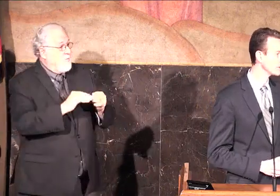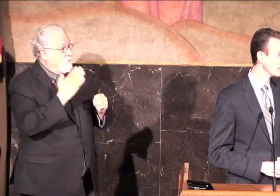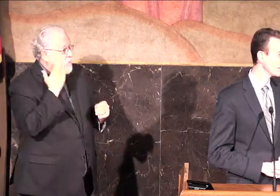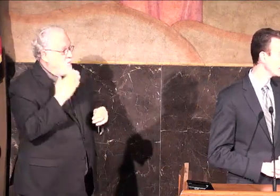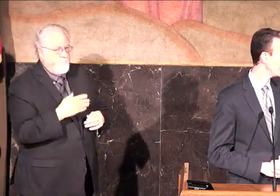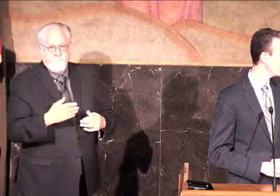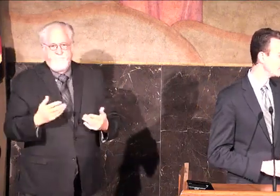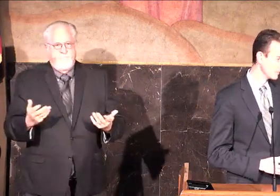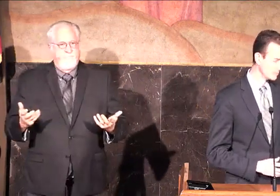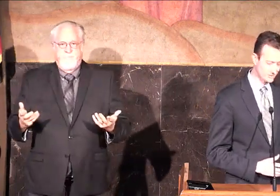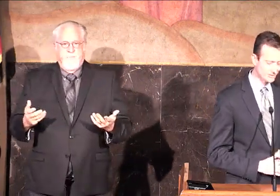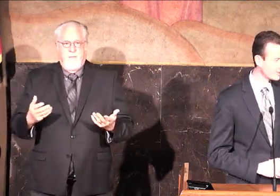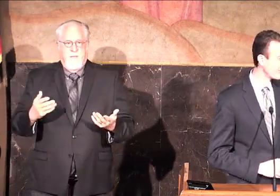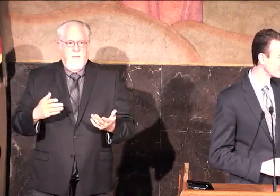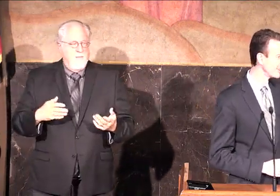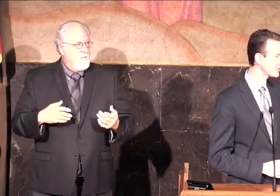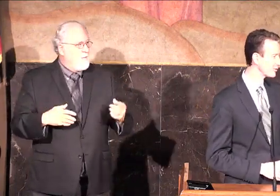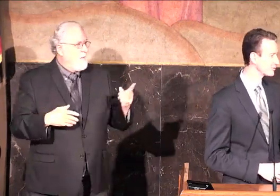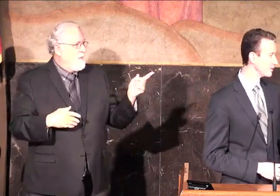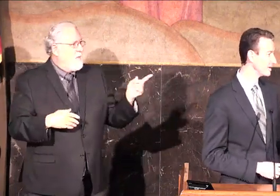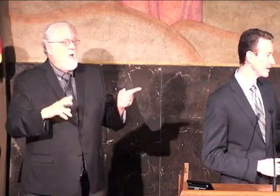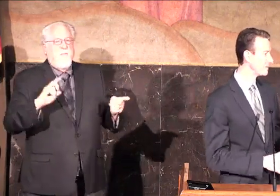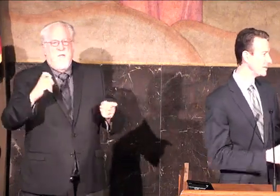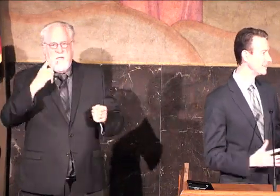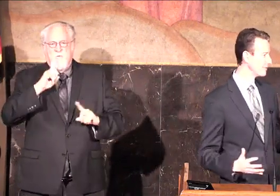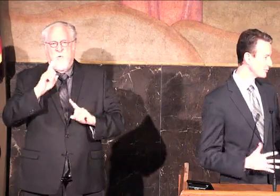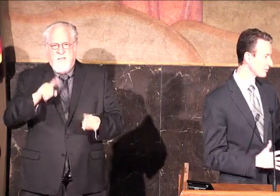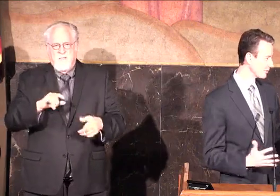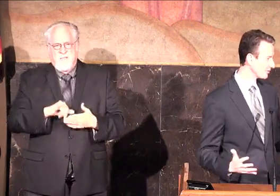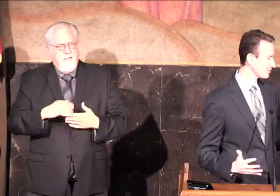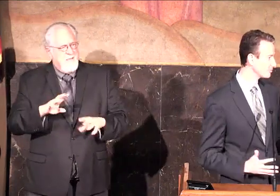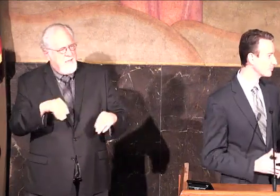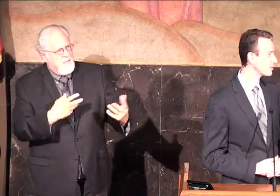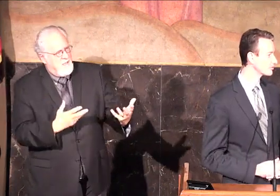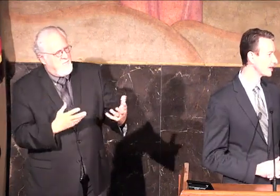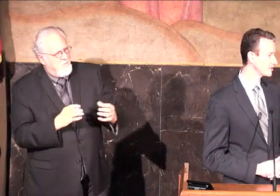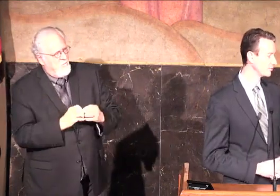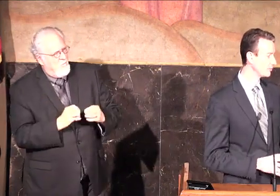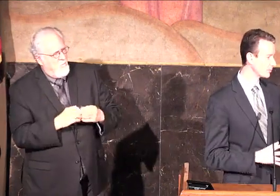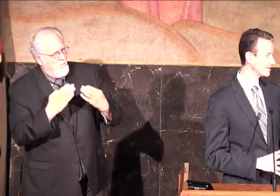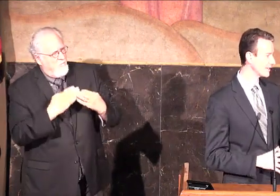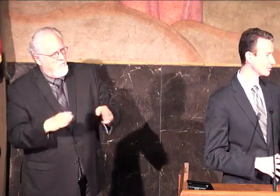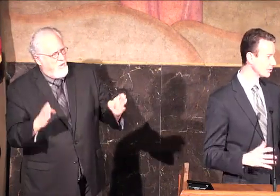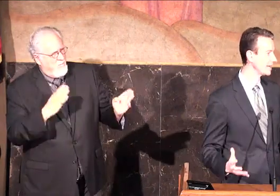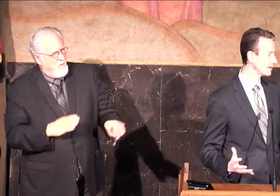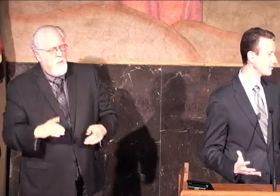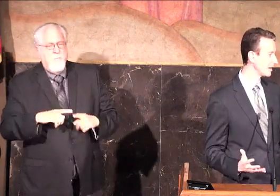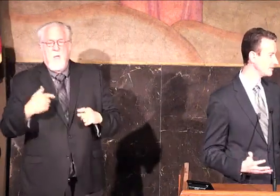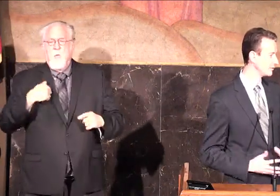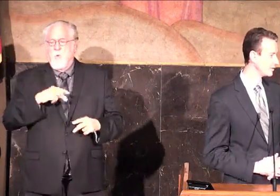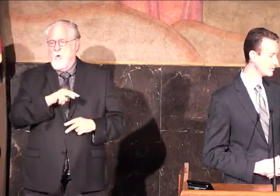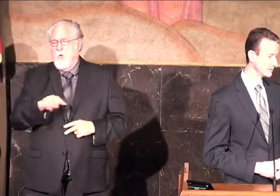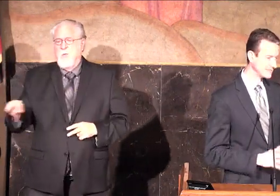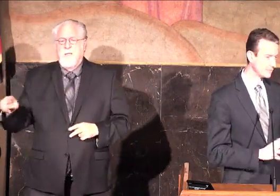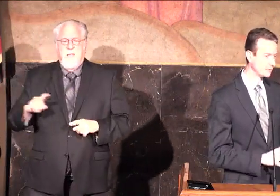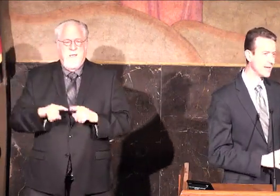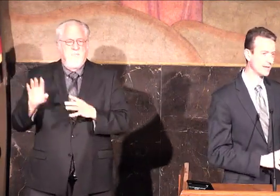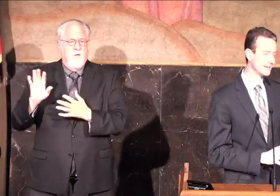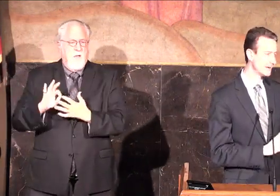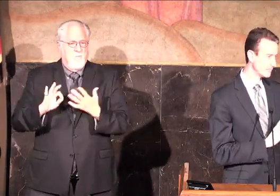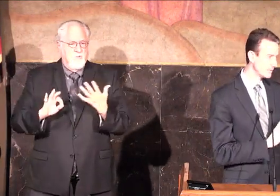numbers, but the governor can answer those for you. Maybe he can give you sort of the broader strategy as well. But what I'll say is we're looking at a variety of different opportunities.